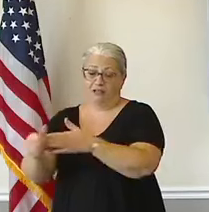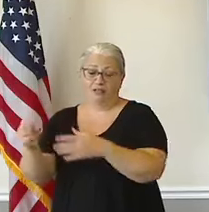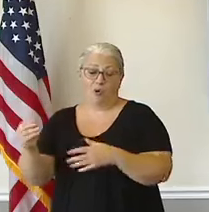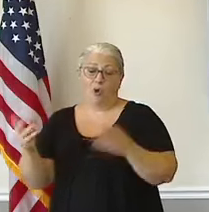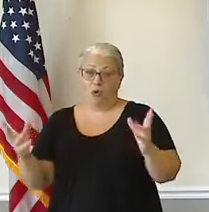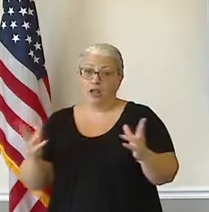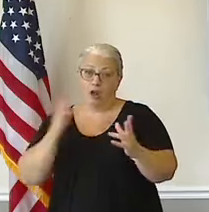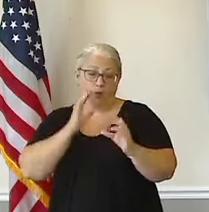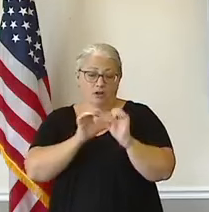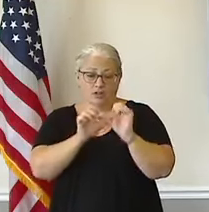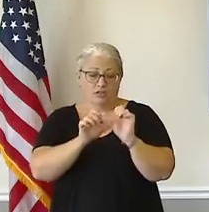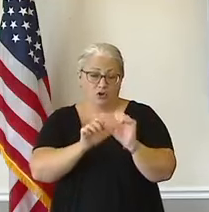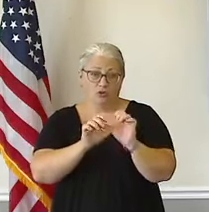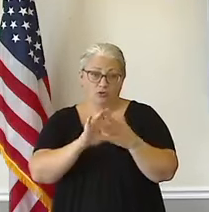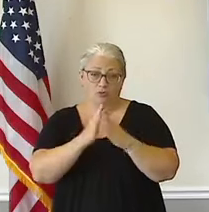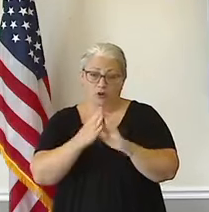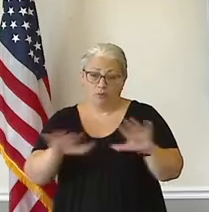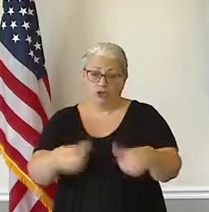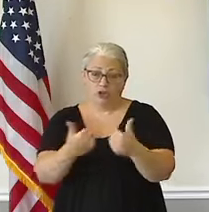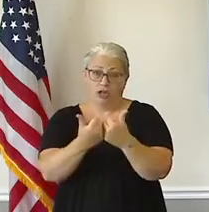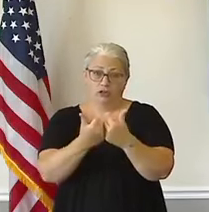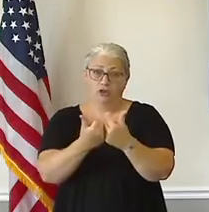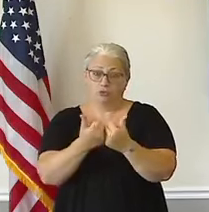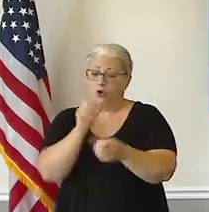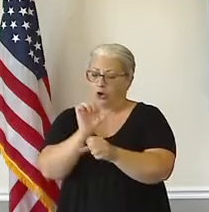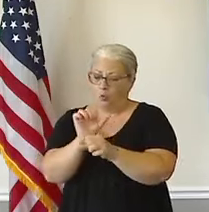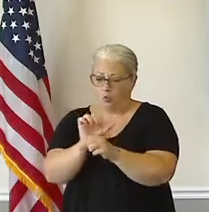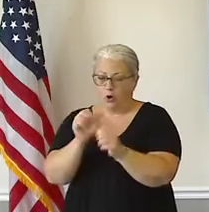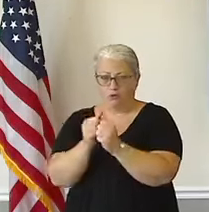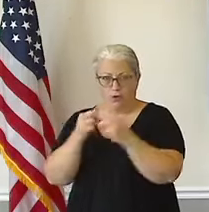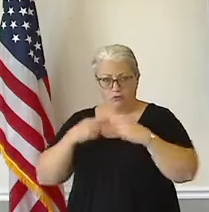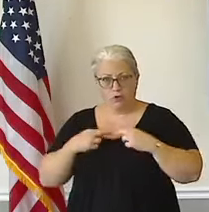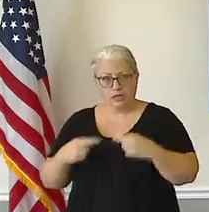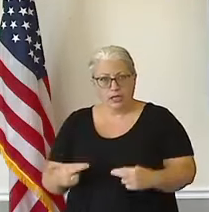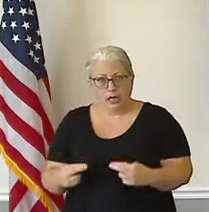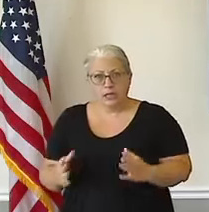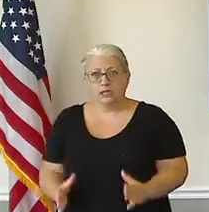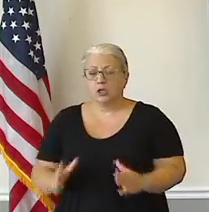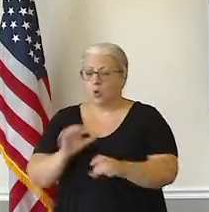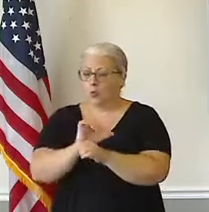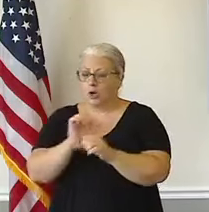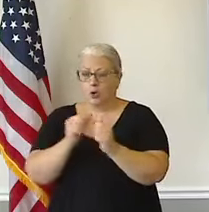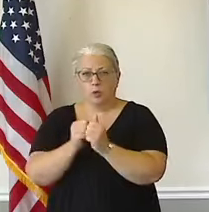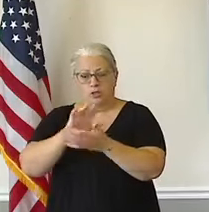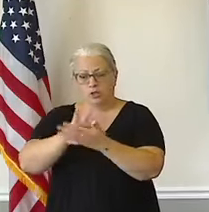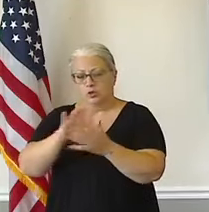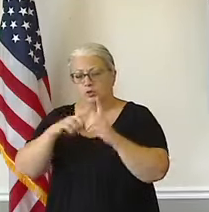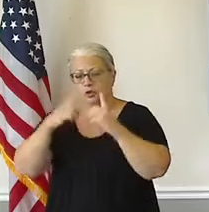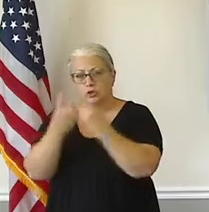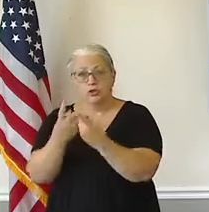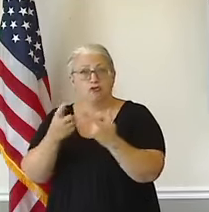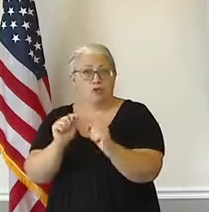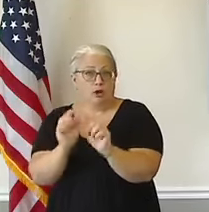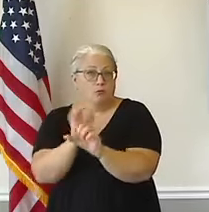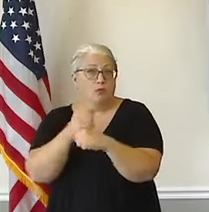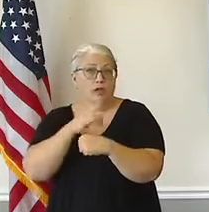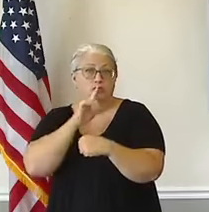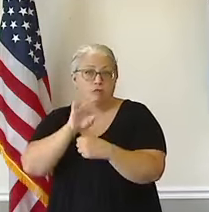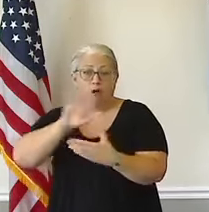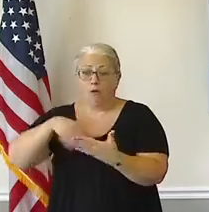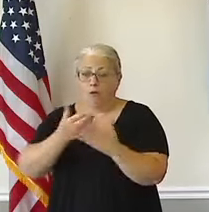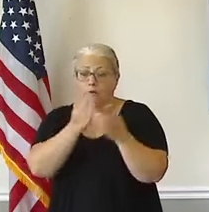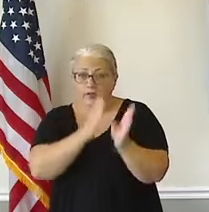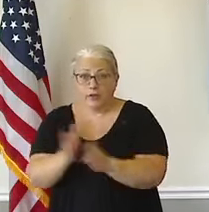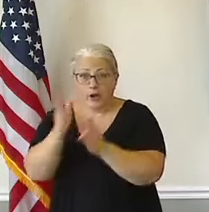we're going to continue to work with residents to express those concerns, work with school districts to try to make sure their planning accommodates